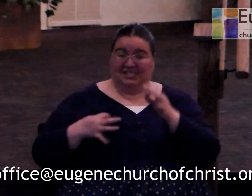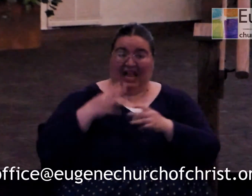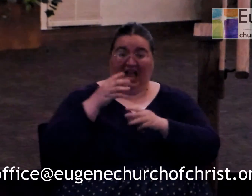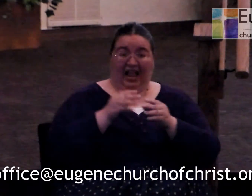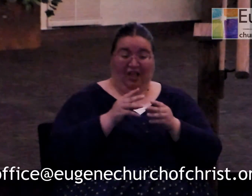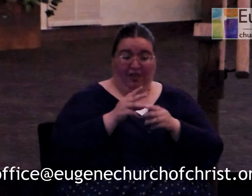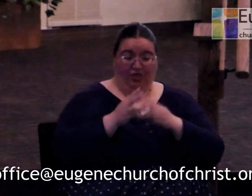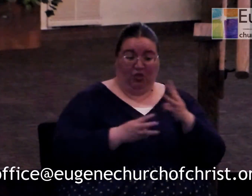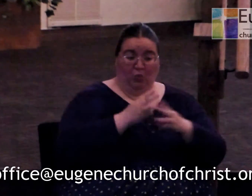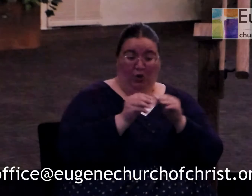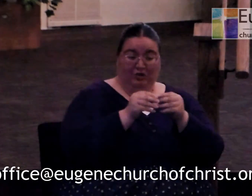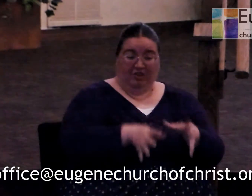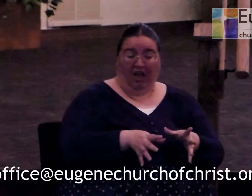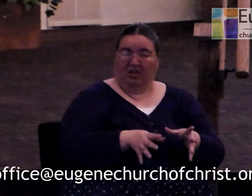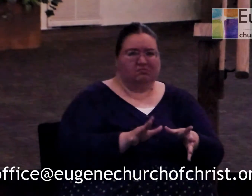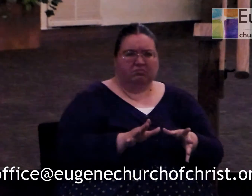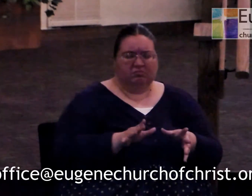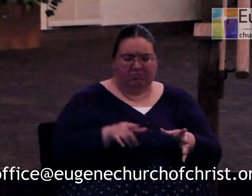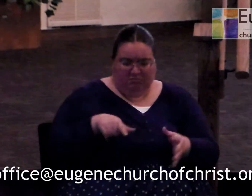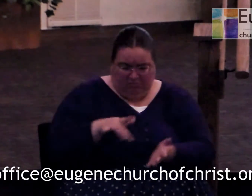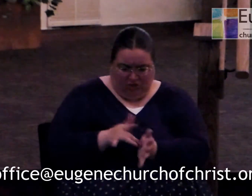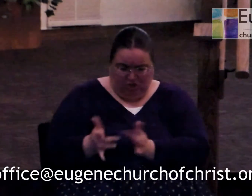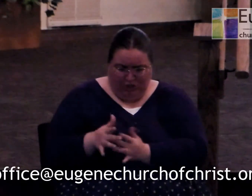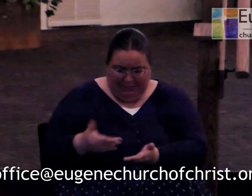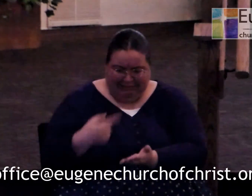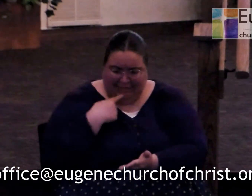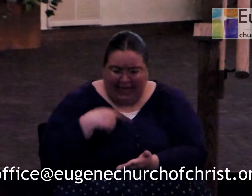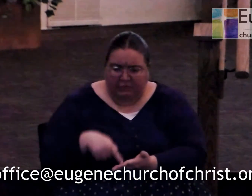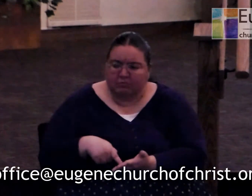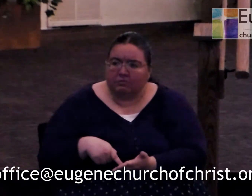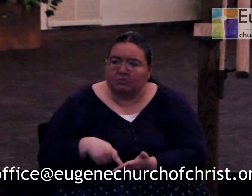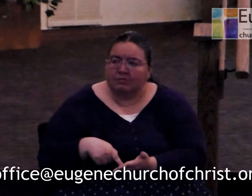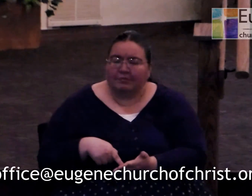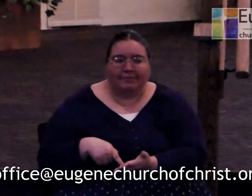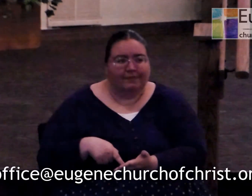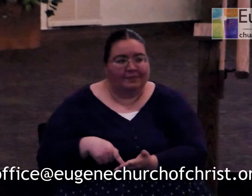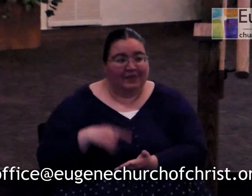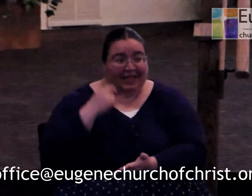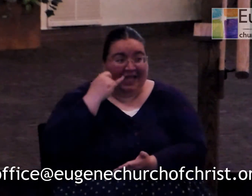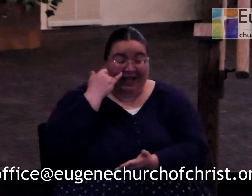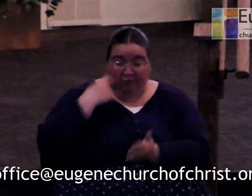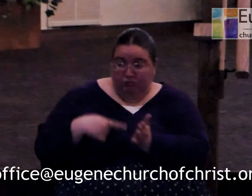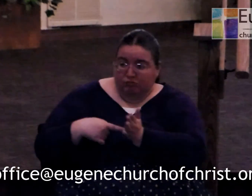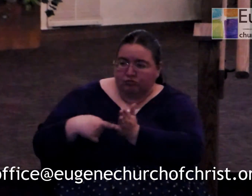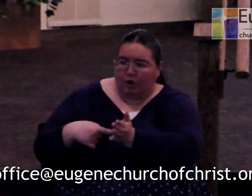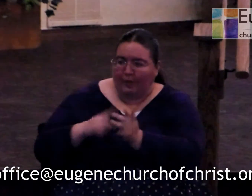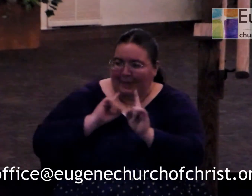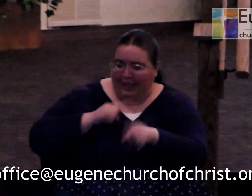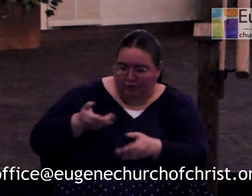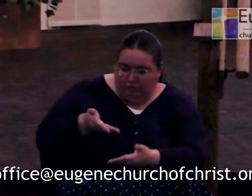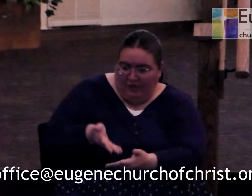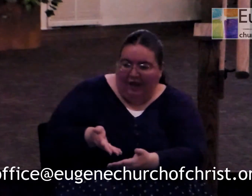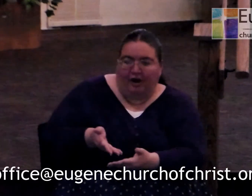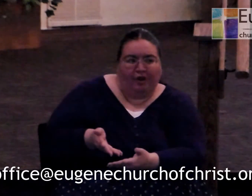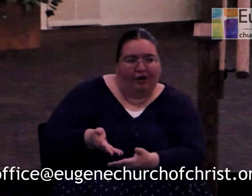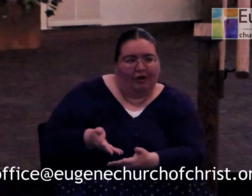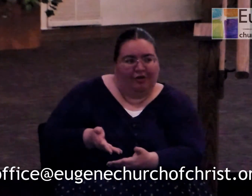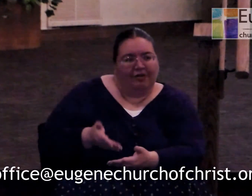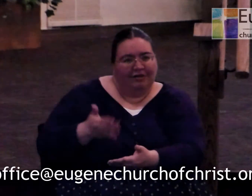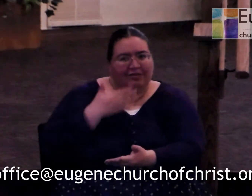That's not a me thing, that's a God thing. So when we start to find our answers in here, we're all better off for it. Prepare